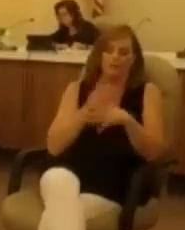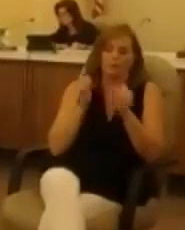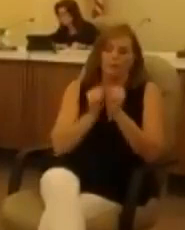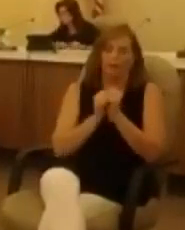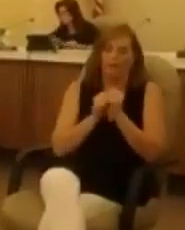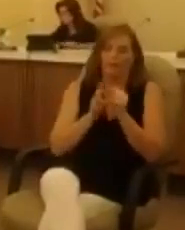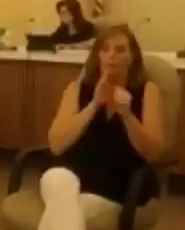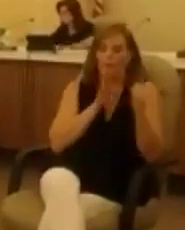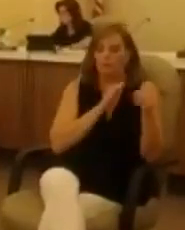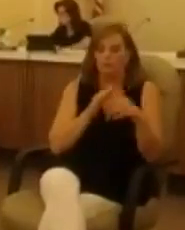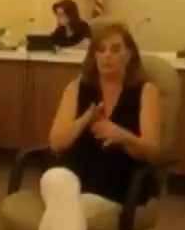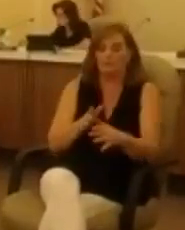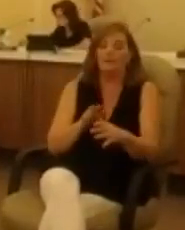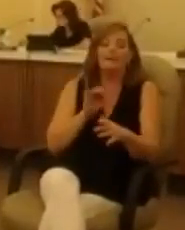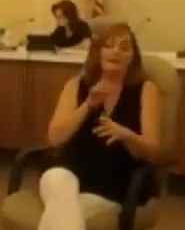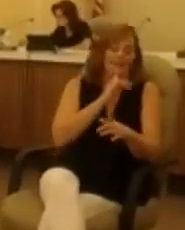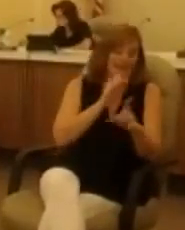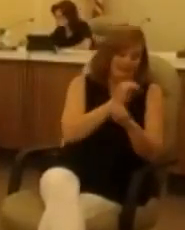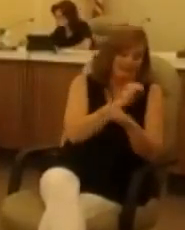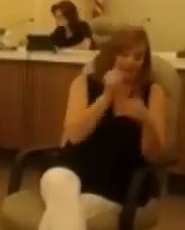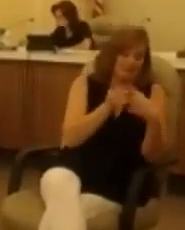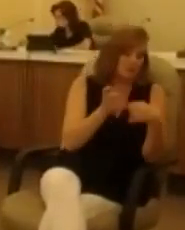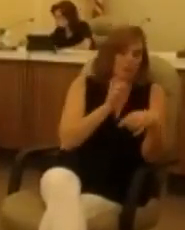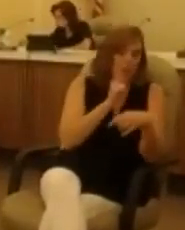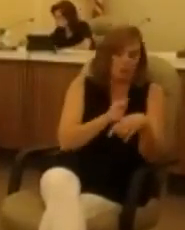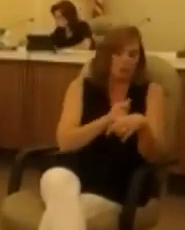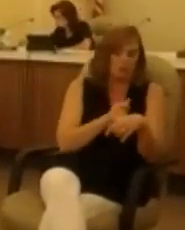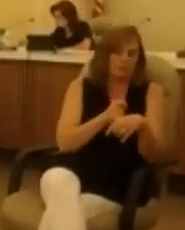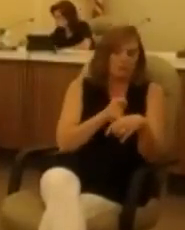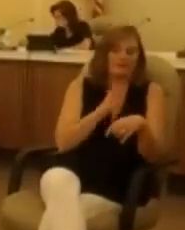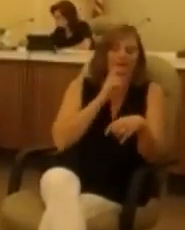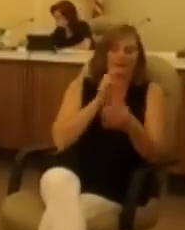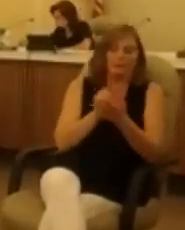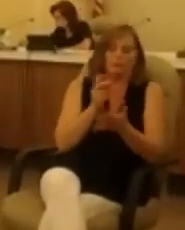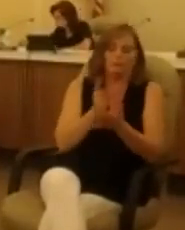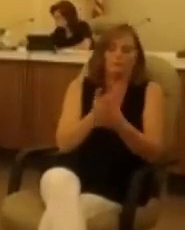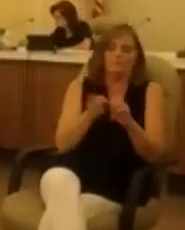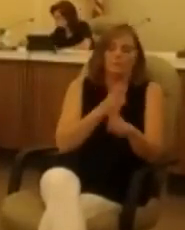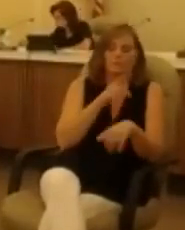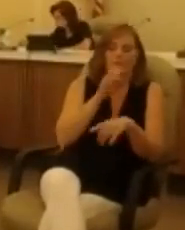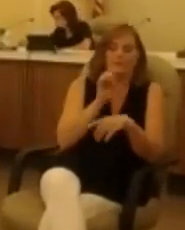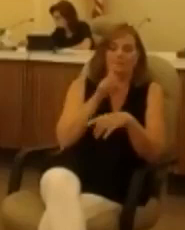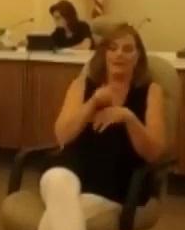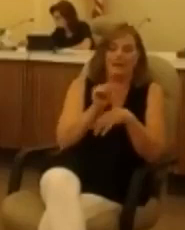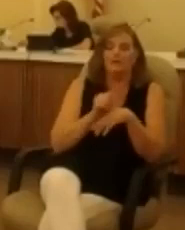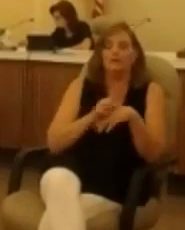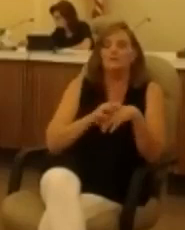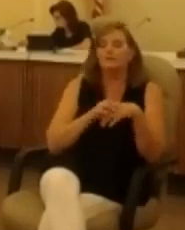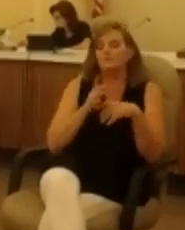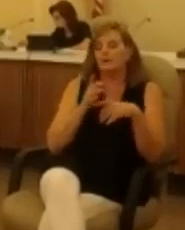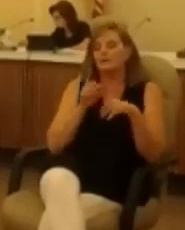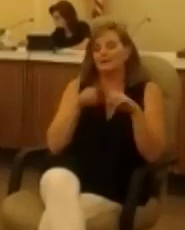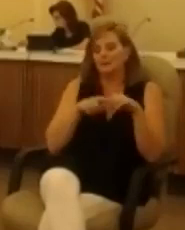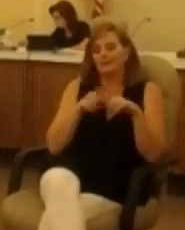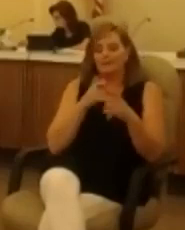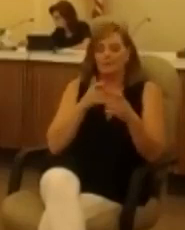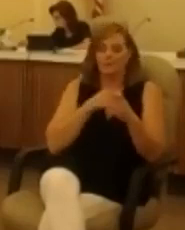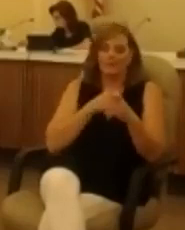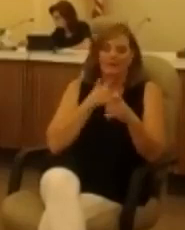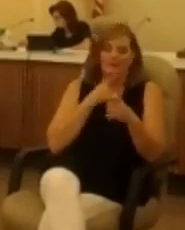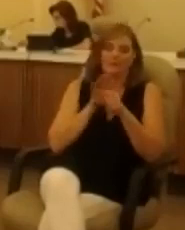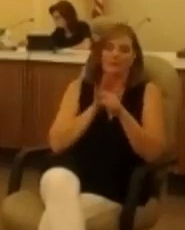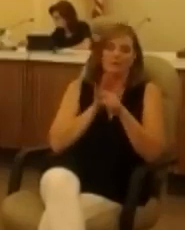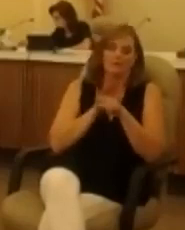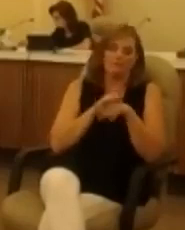require DEC. But the question is whether we have enough span to do that, and whether by doing